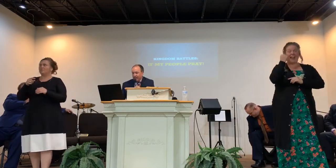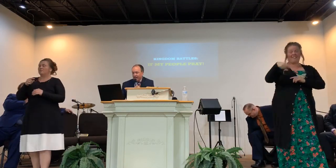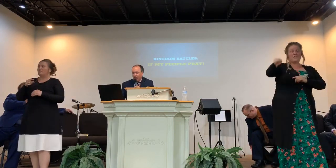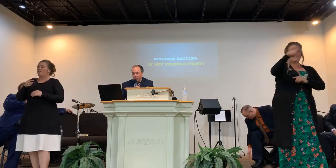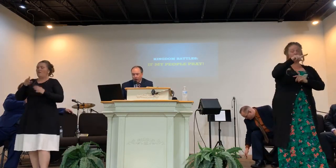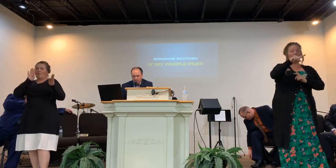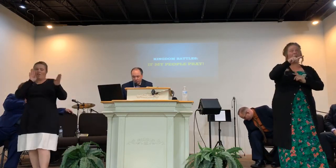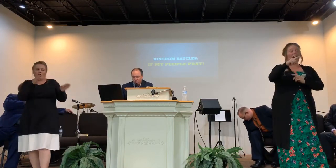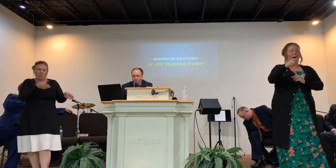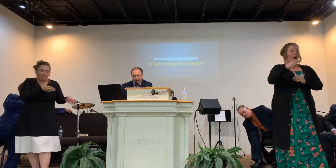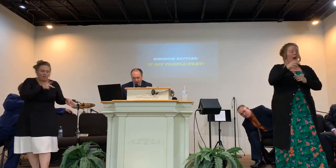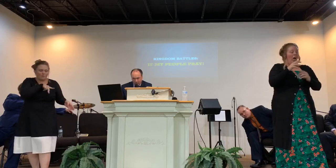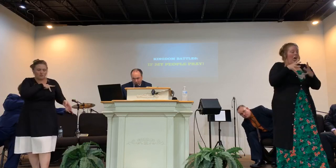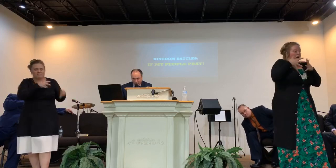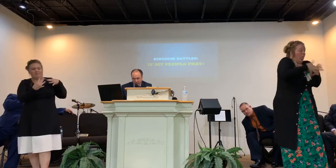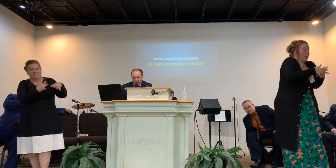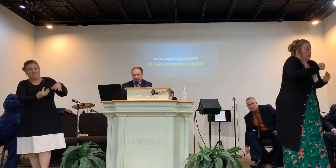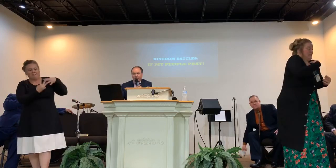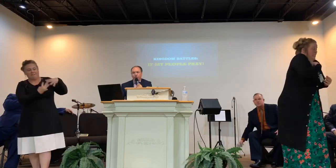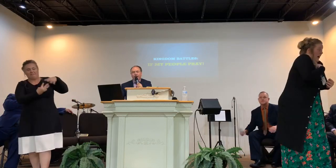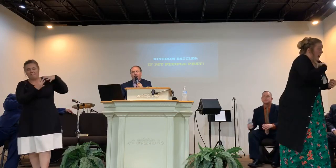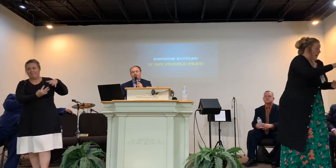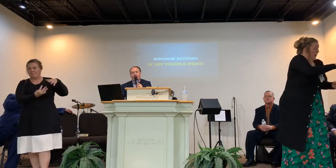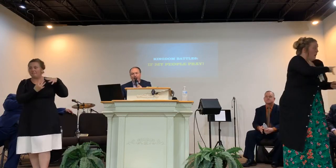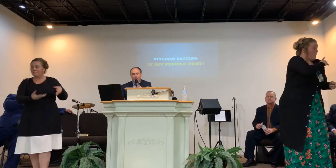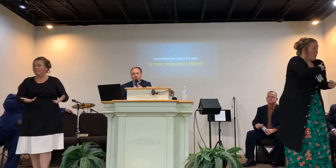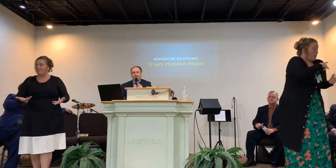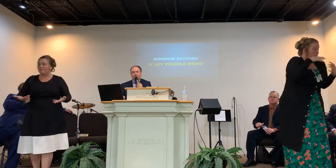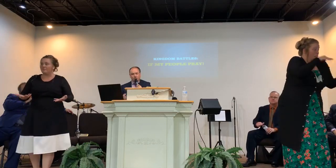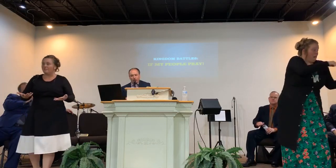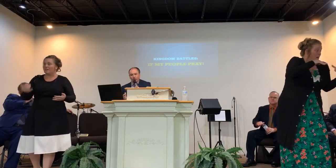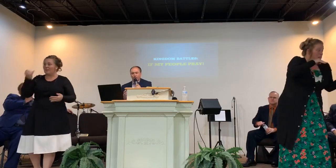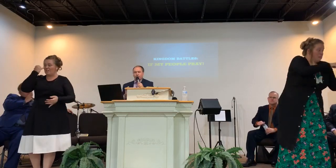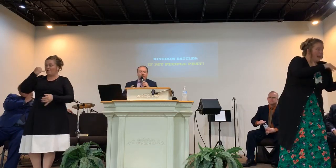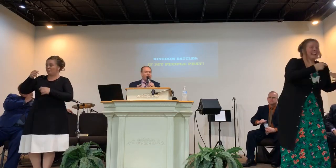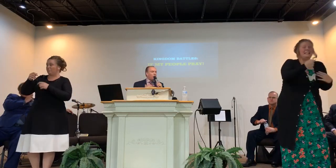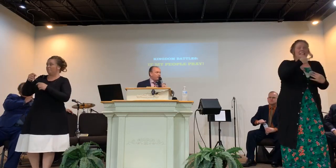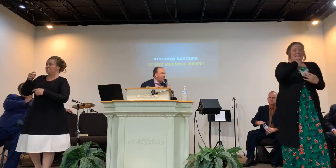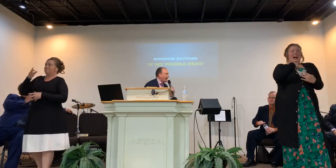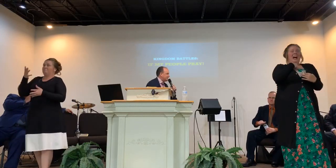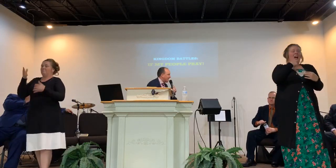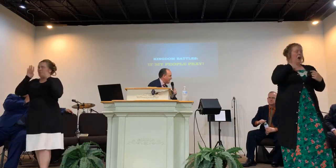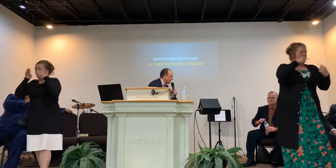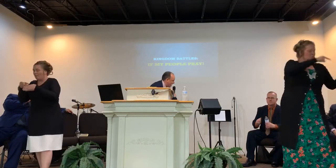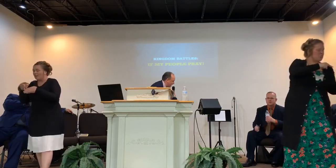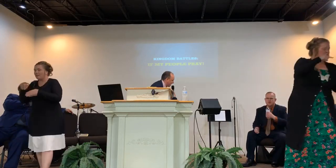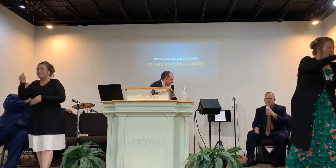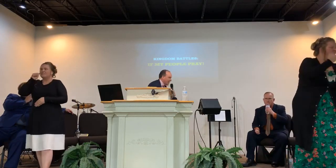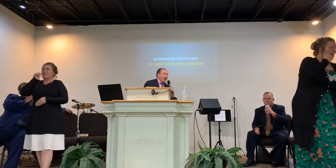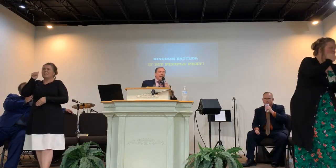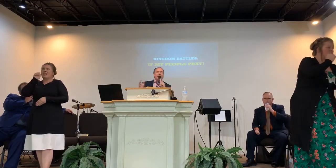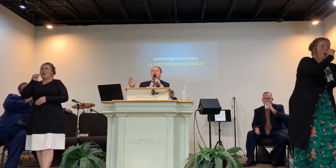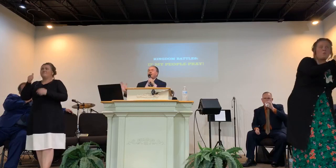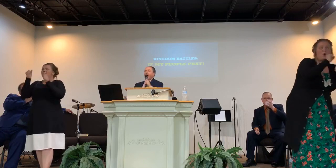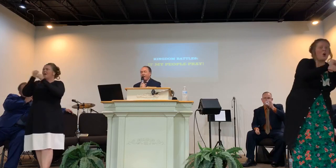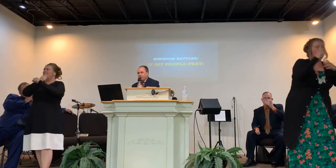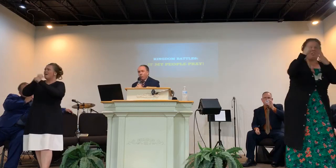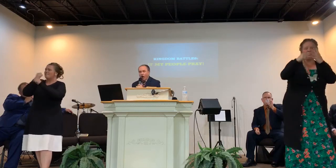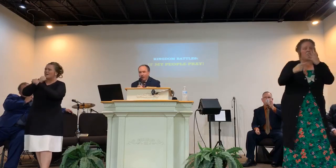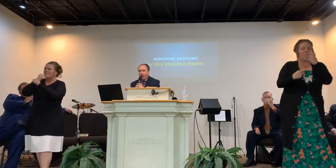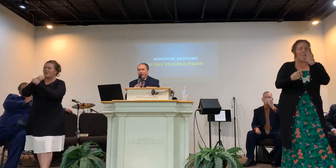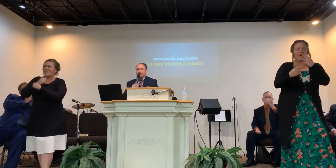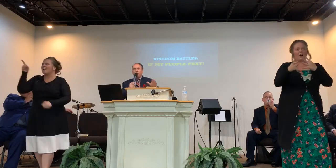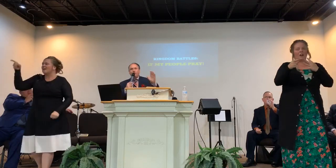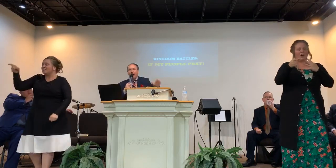up in our personal battles, if we get tied up in the struggles that we fight day to day, he doesn't have